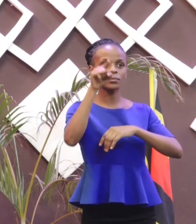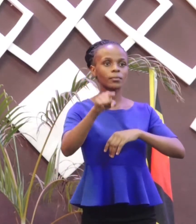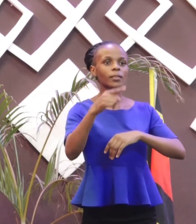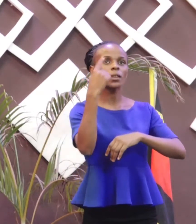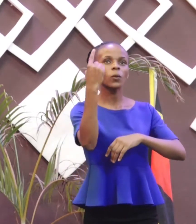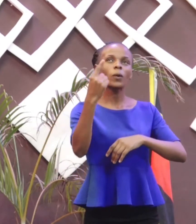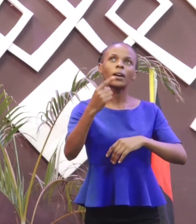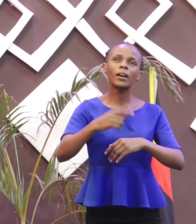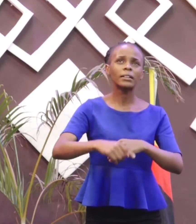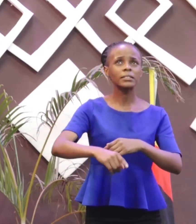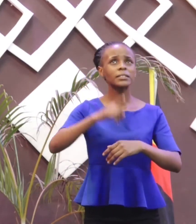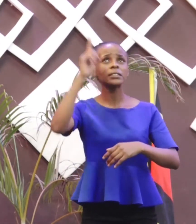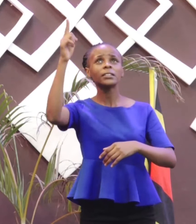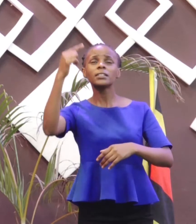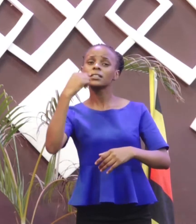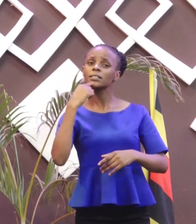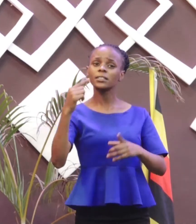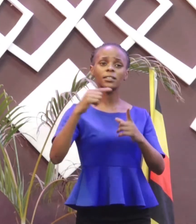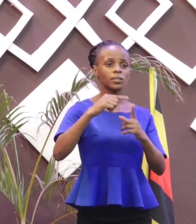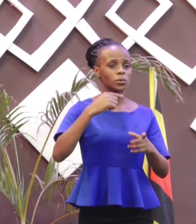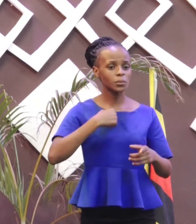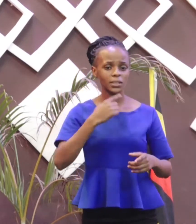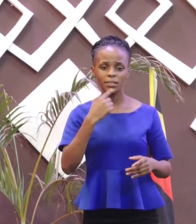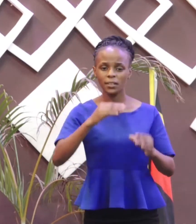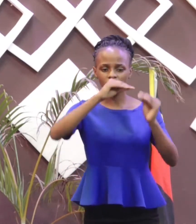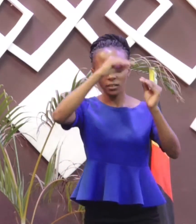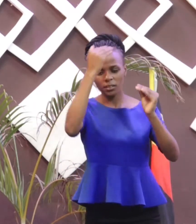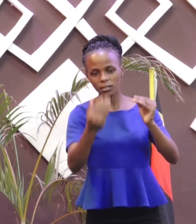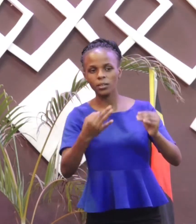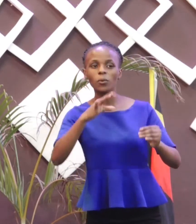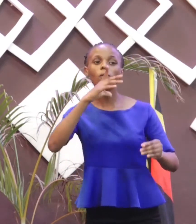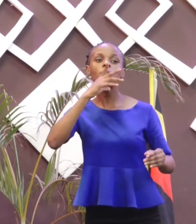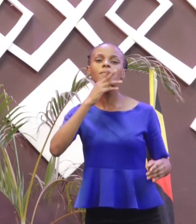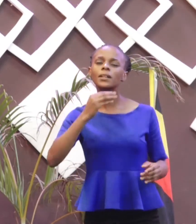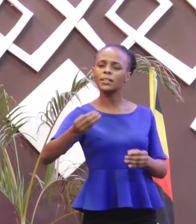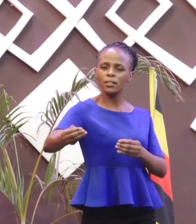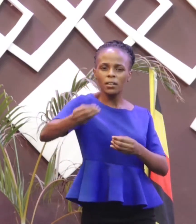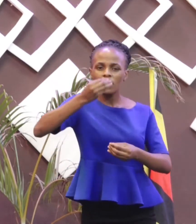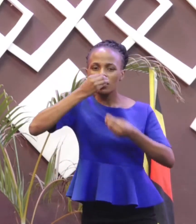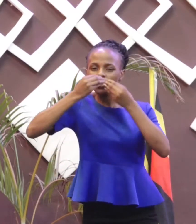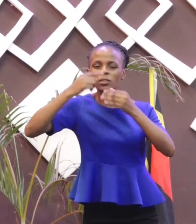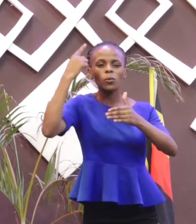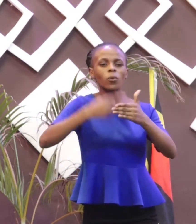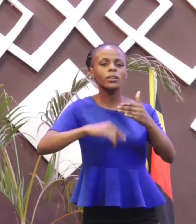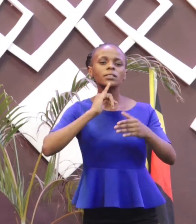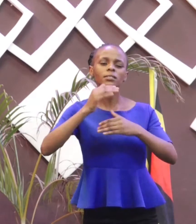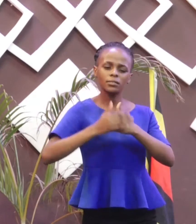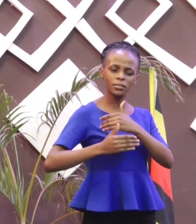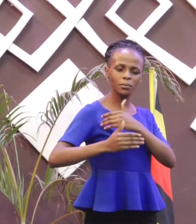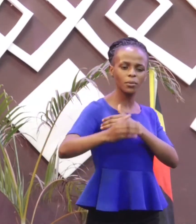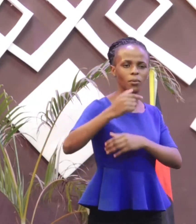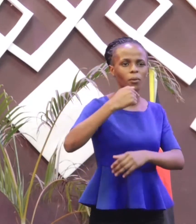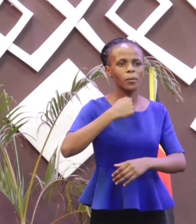and he said to me, son of man, eat what is before you, eat this scroll, then go